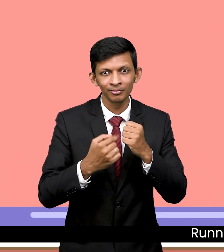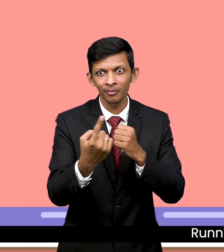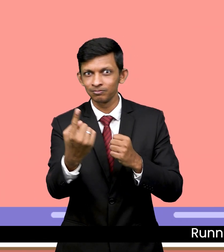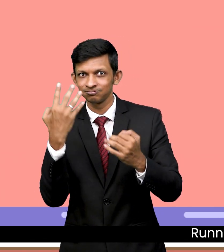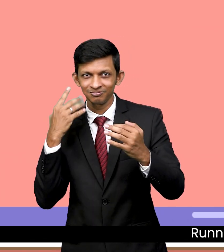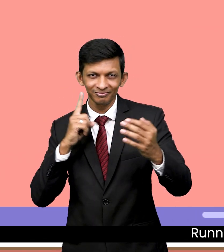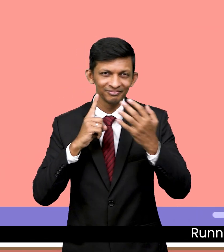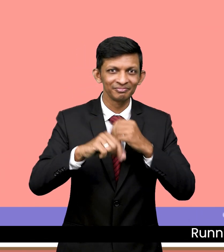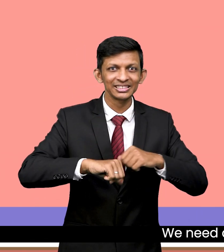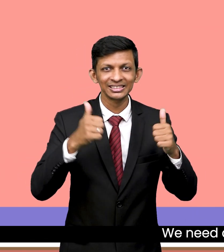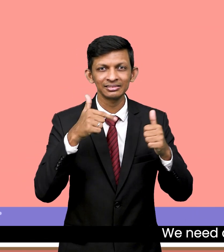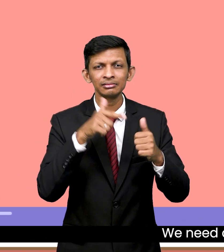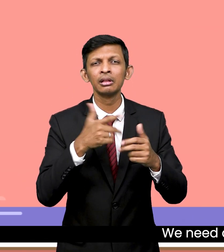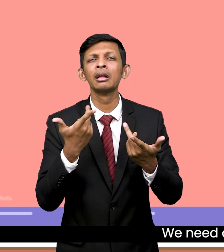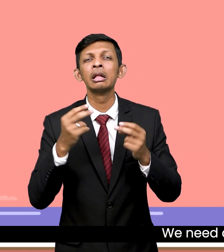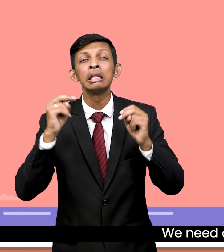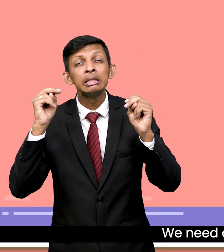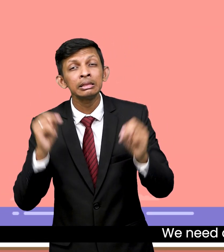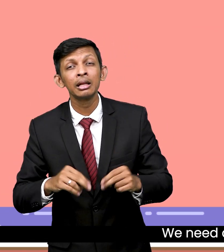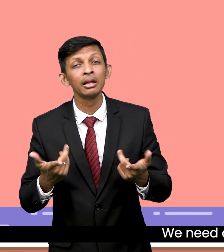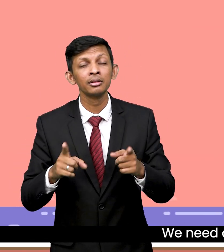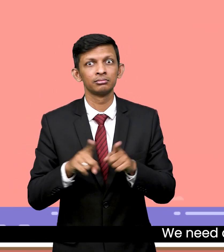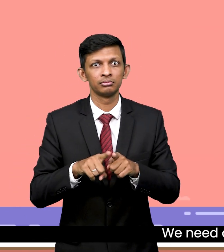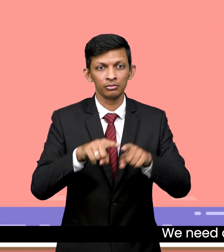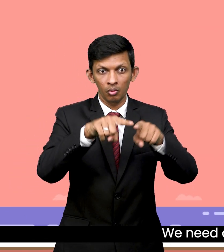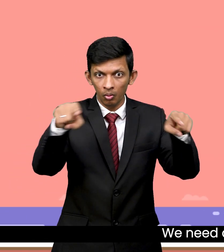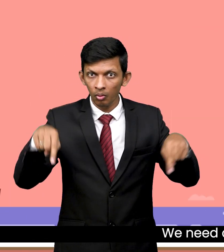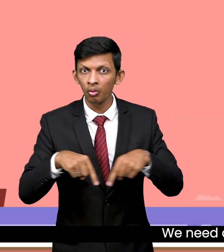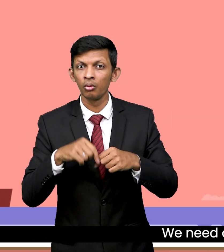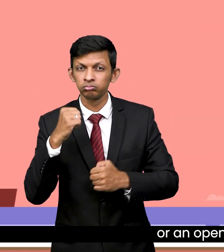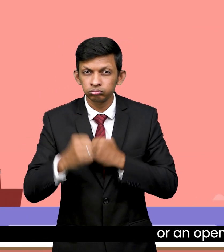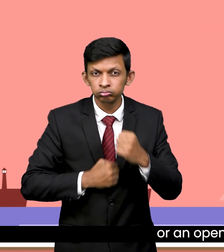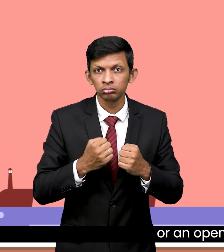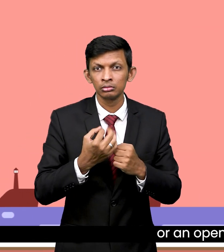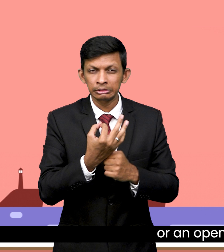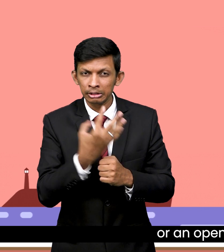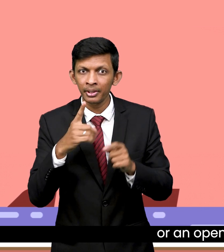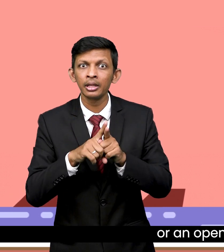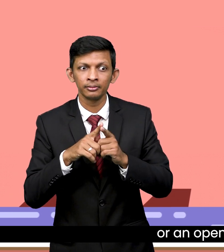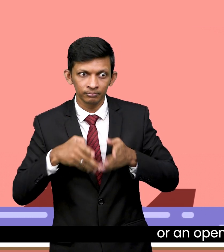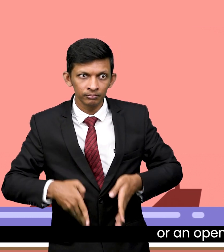Running race. We need a playground or an open space to run.